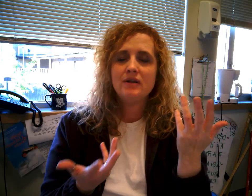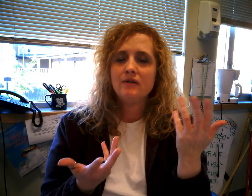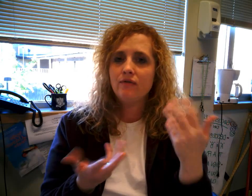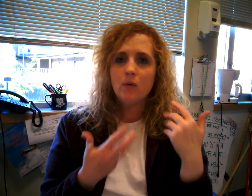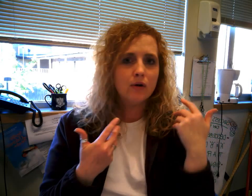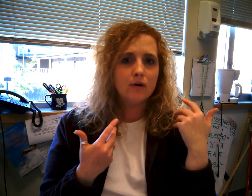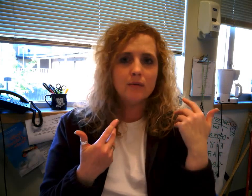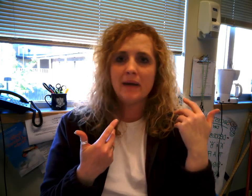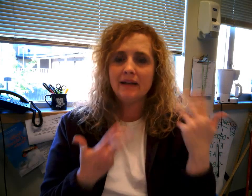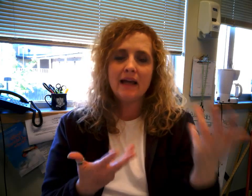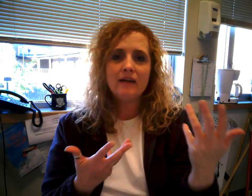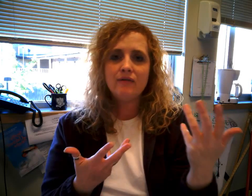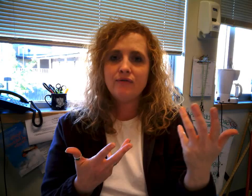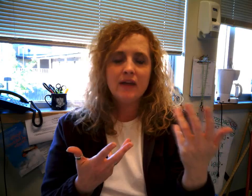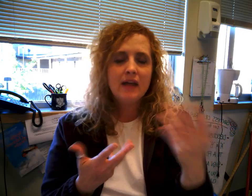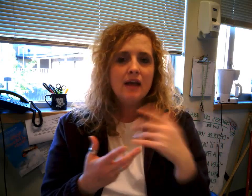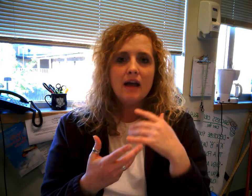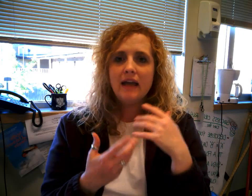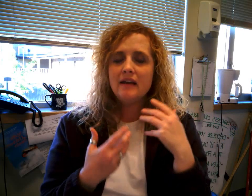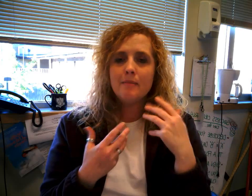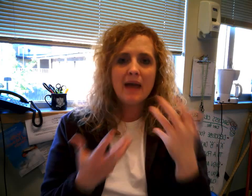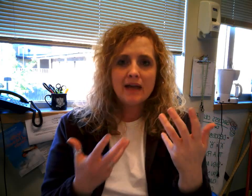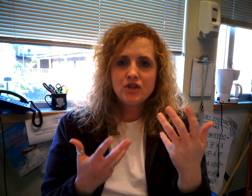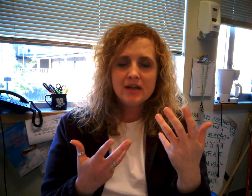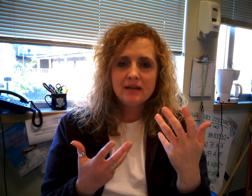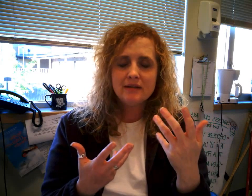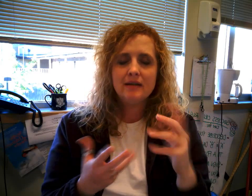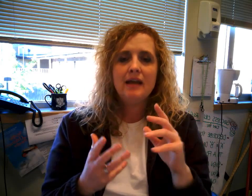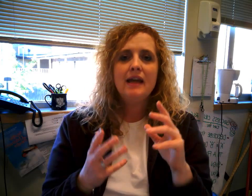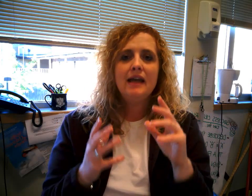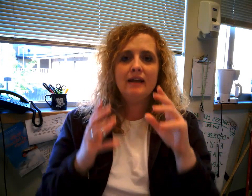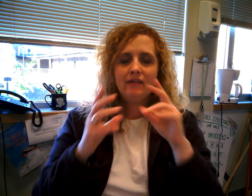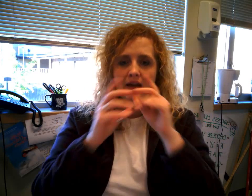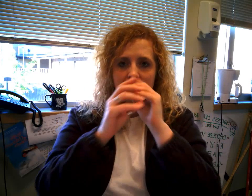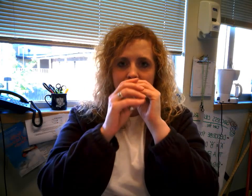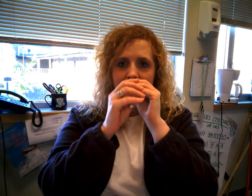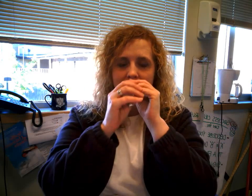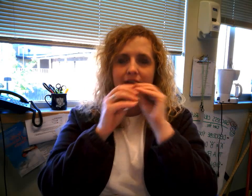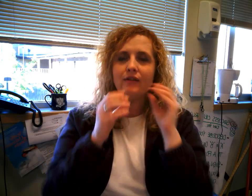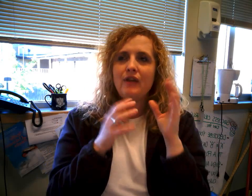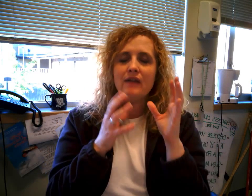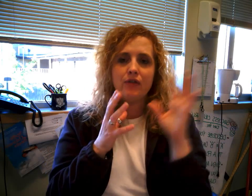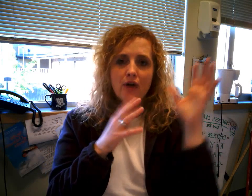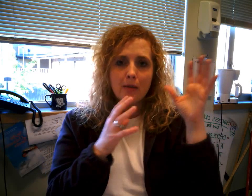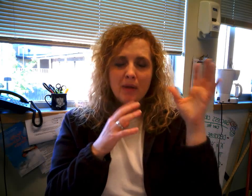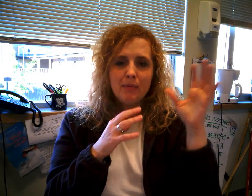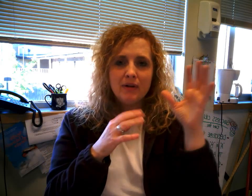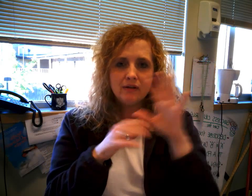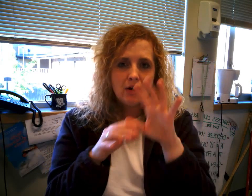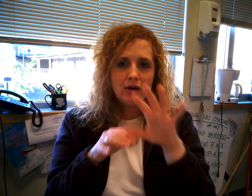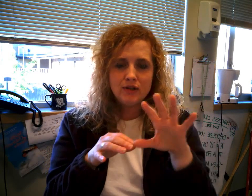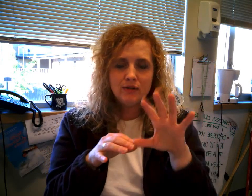and go through the eye of the needle. Exact. You have to be exact, or that thread's not going to go through. The next one is